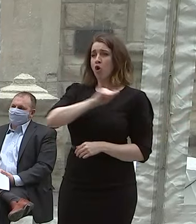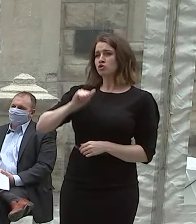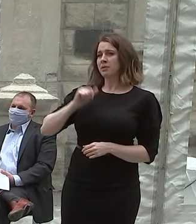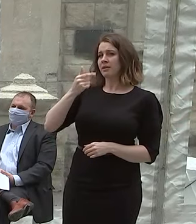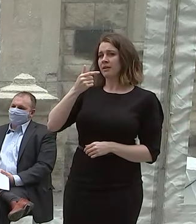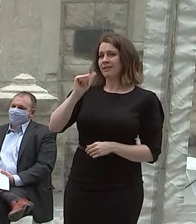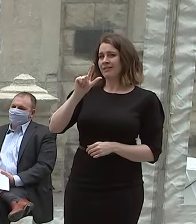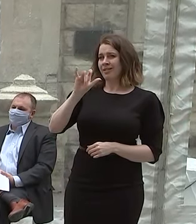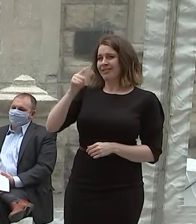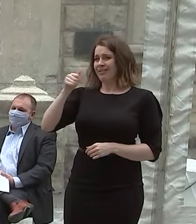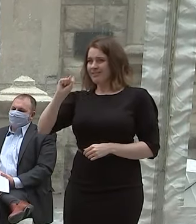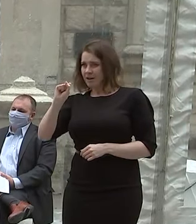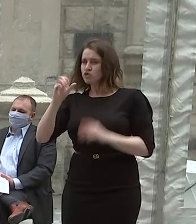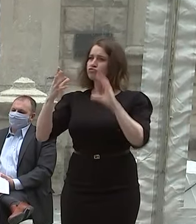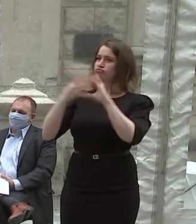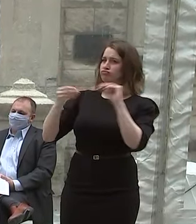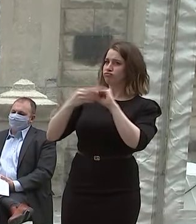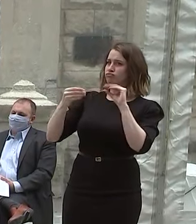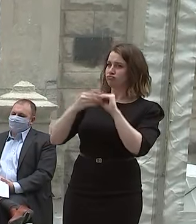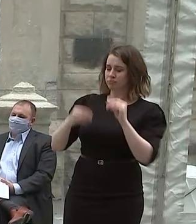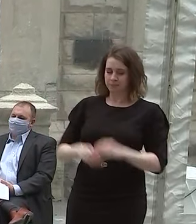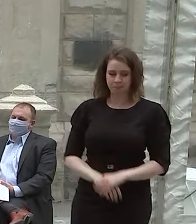to say a few words. Gil?